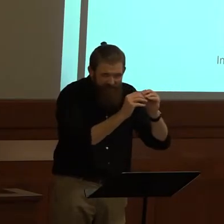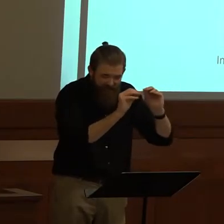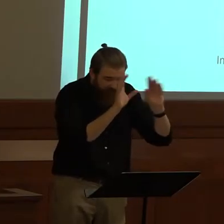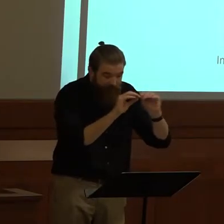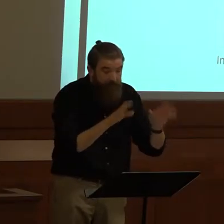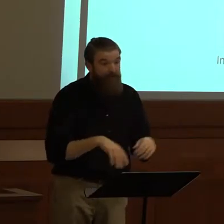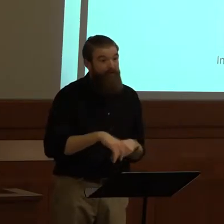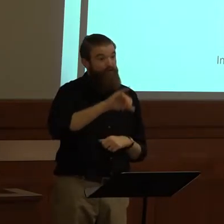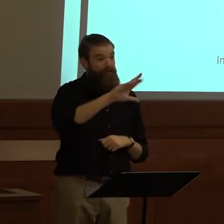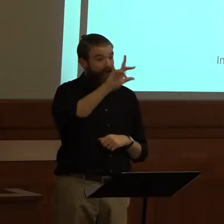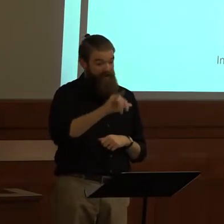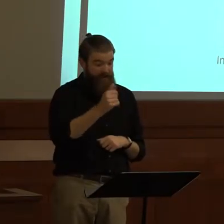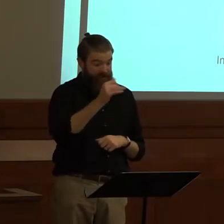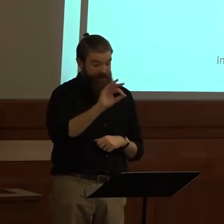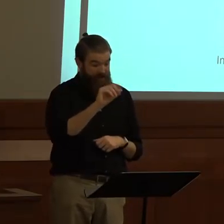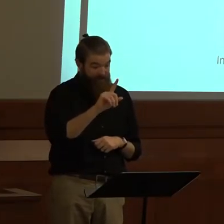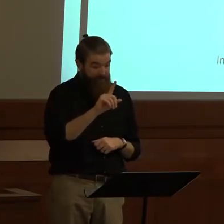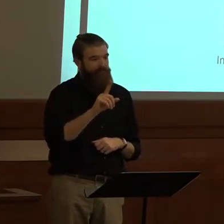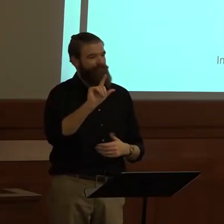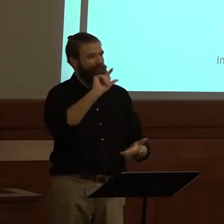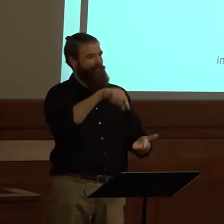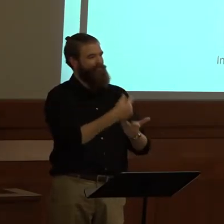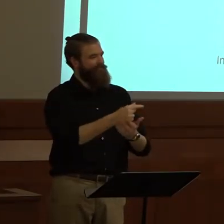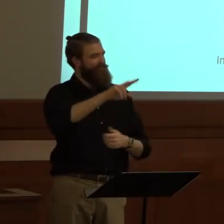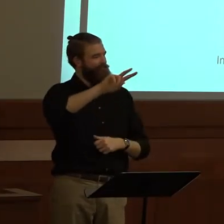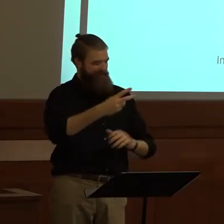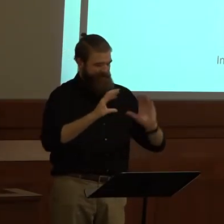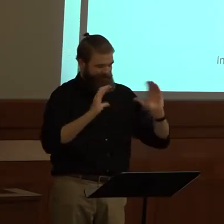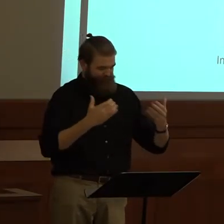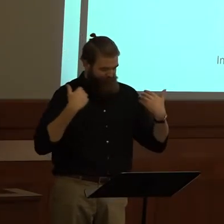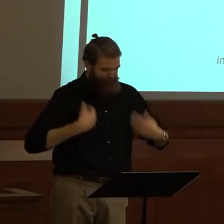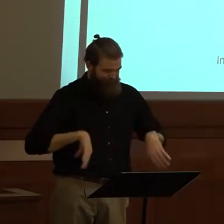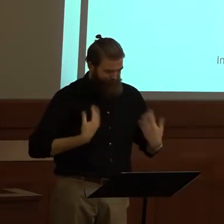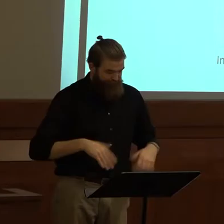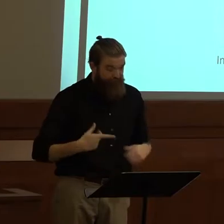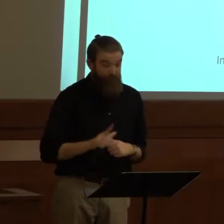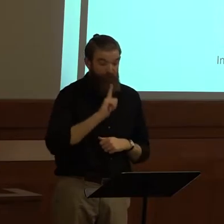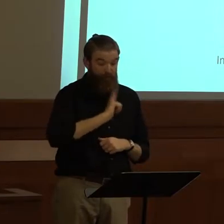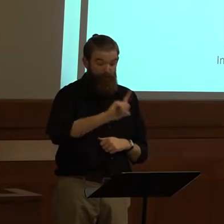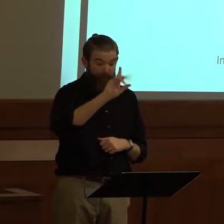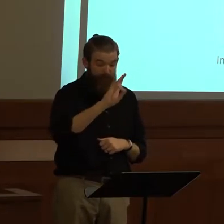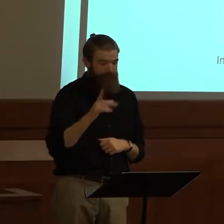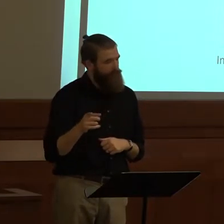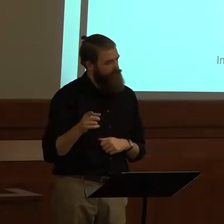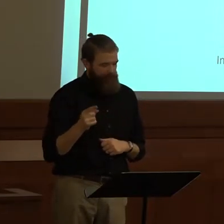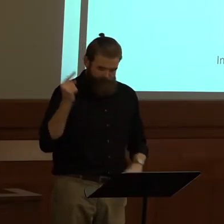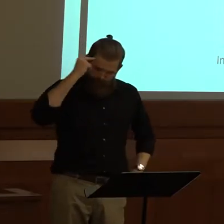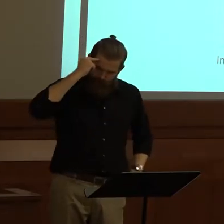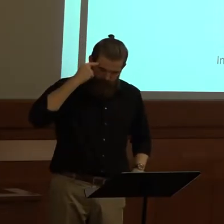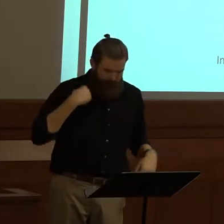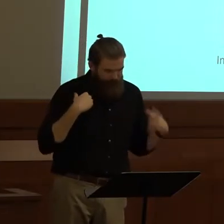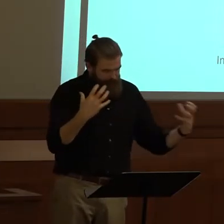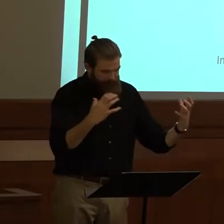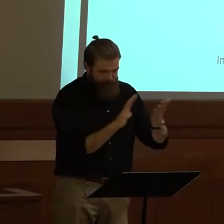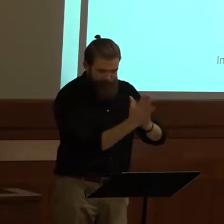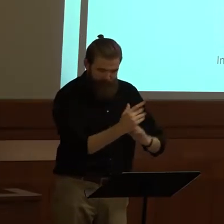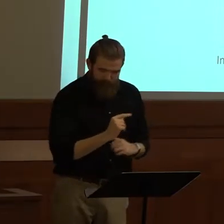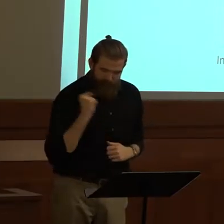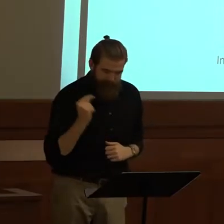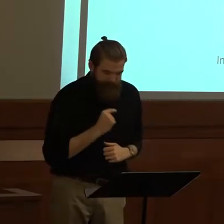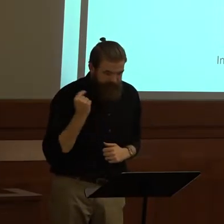the general mislabeling of deaf mutes. The Benedictines and the Jesuits were categorical in their refusal